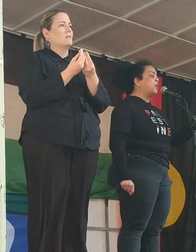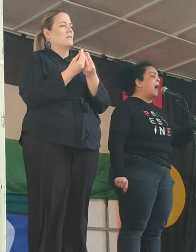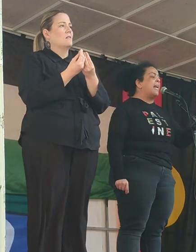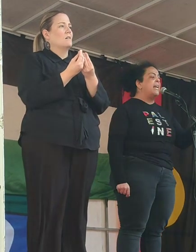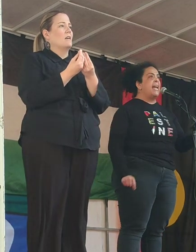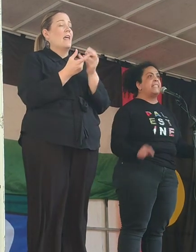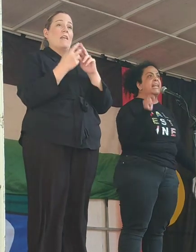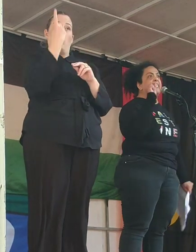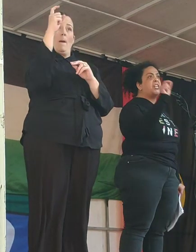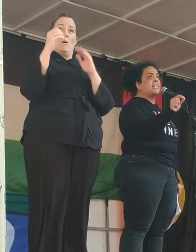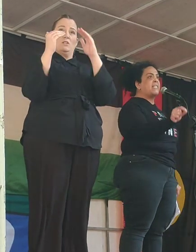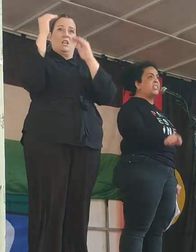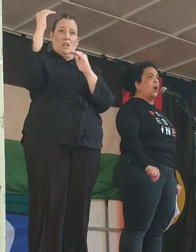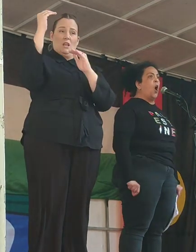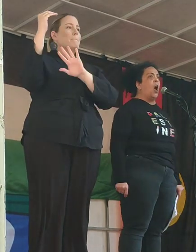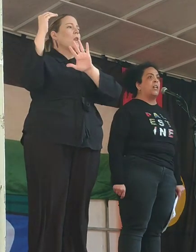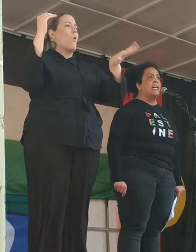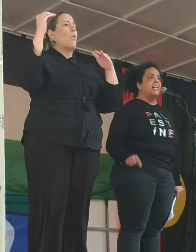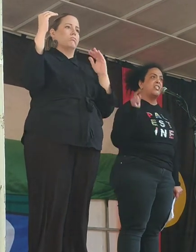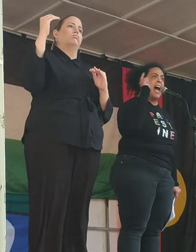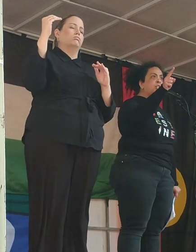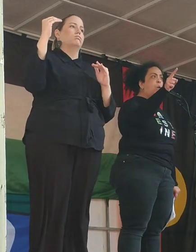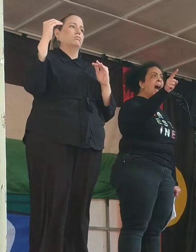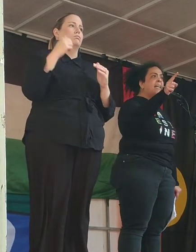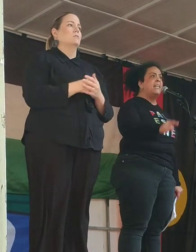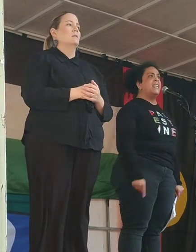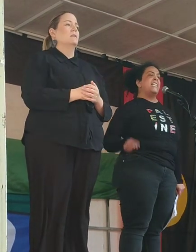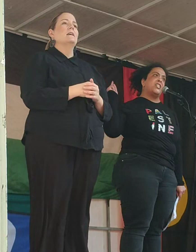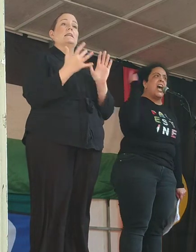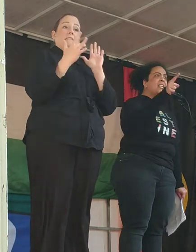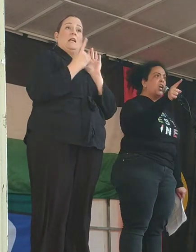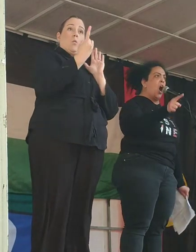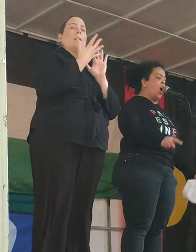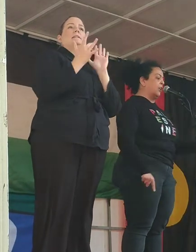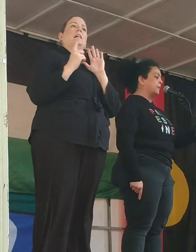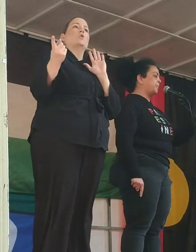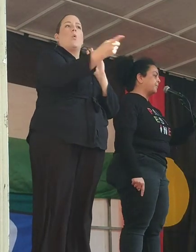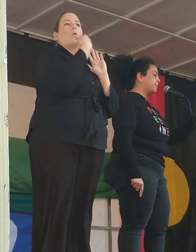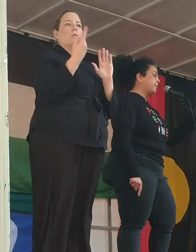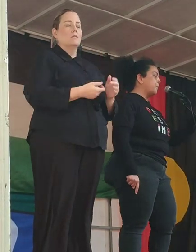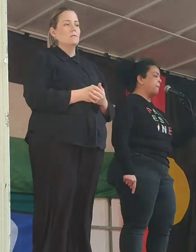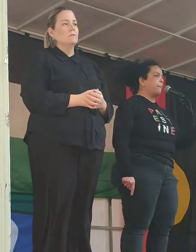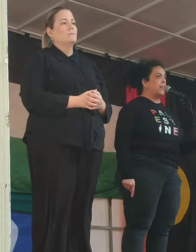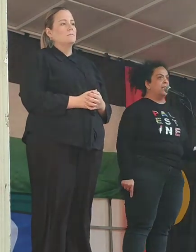to one is an injustice to all. Touch one, touch all.